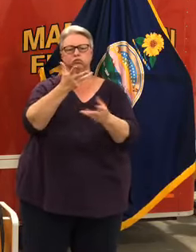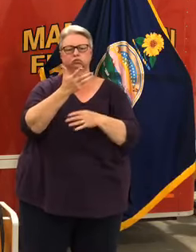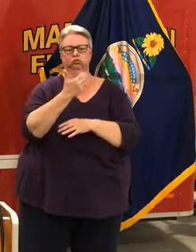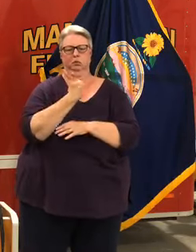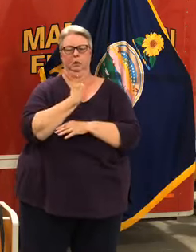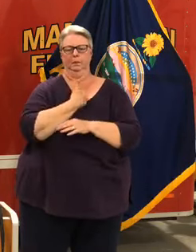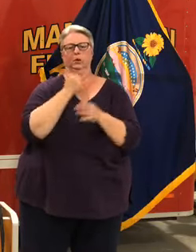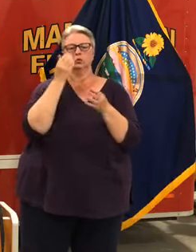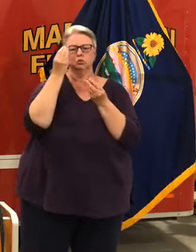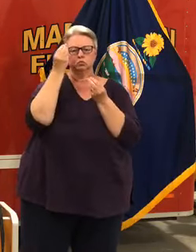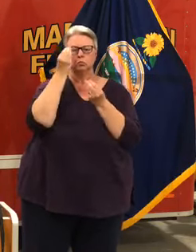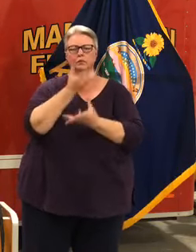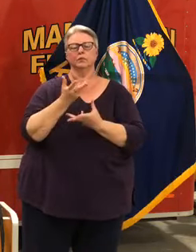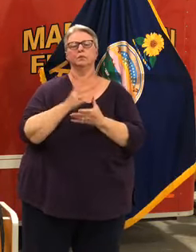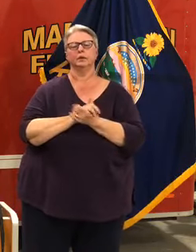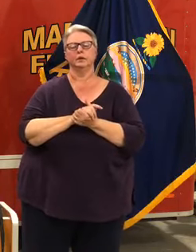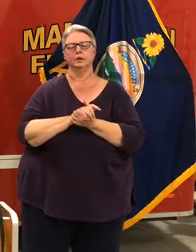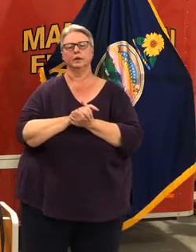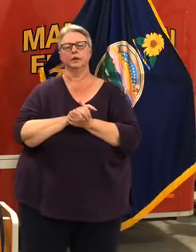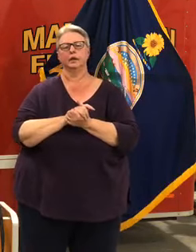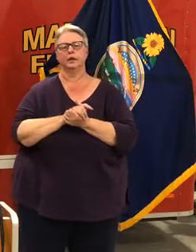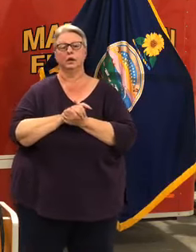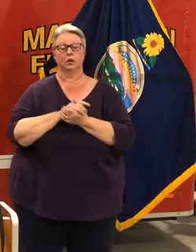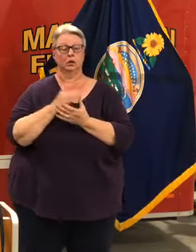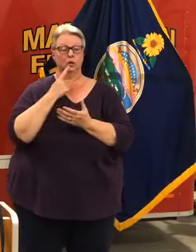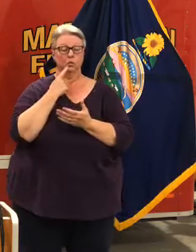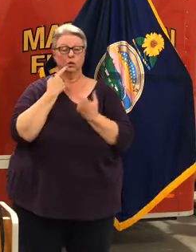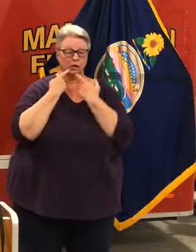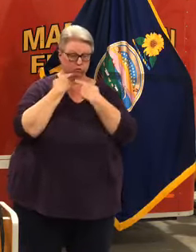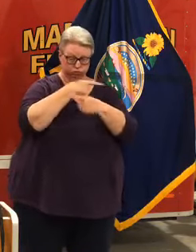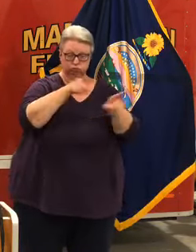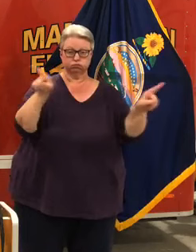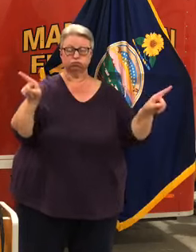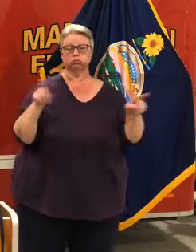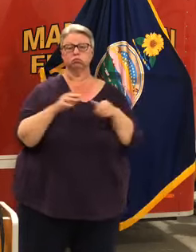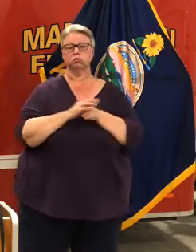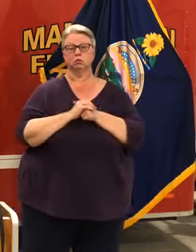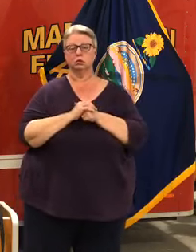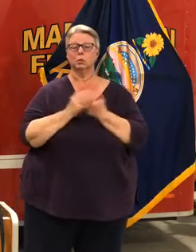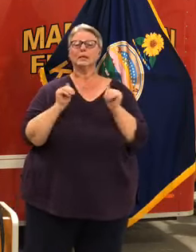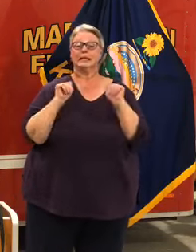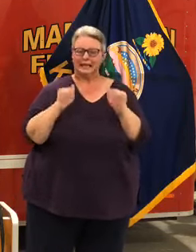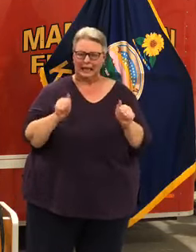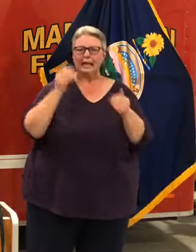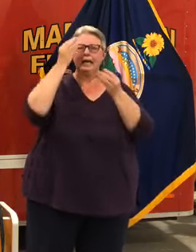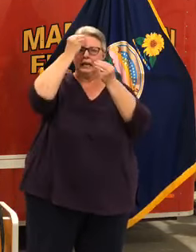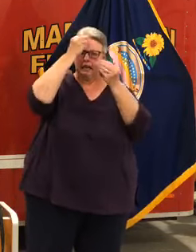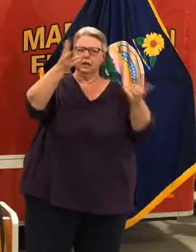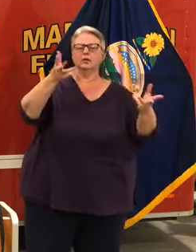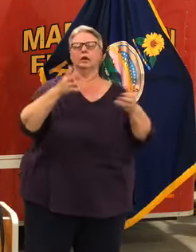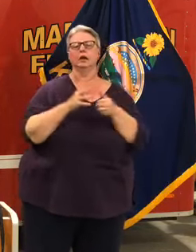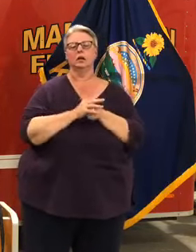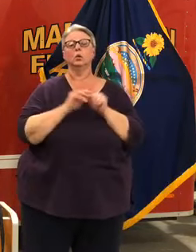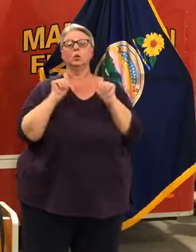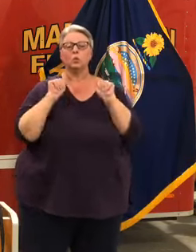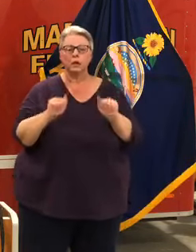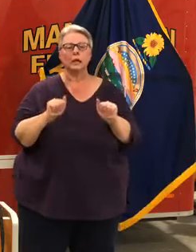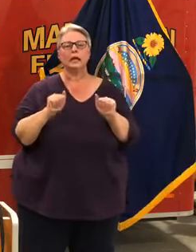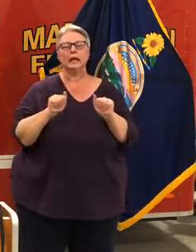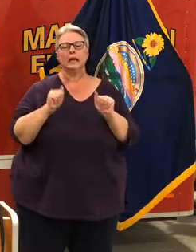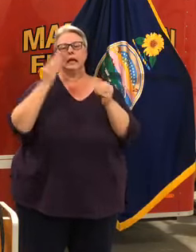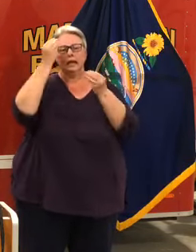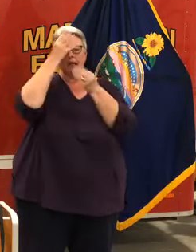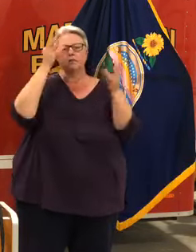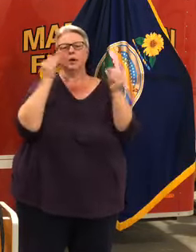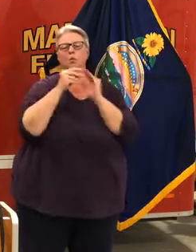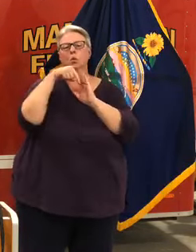that patient. What I've given you is what we can give out. We can give out more